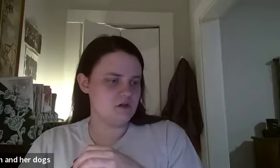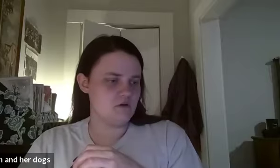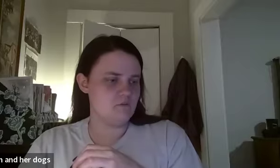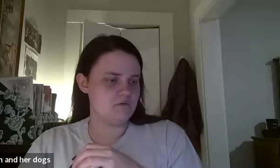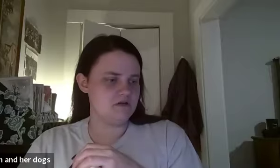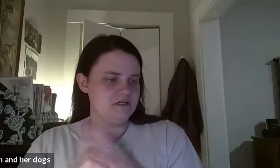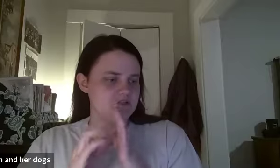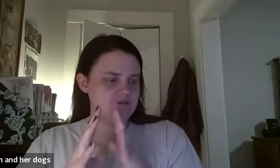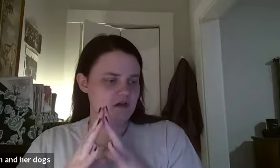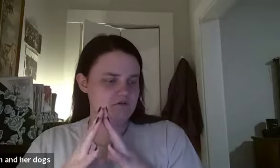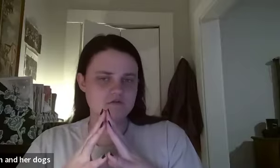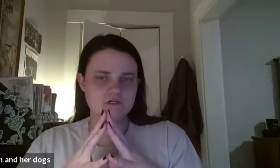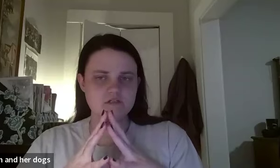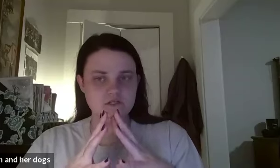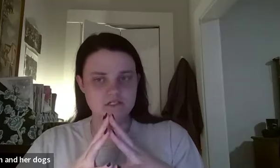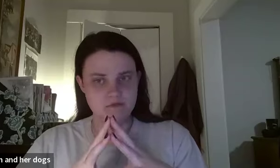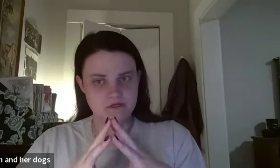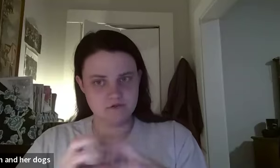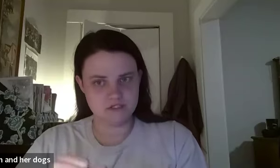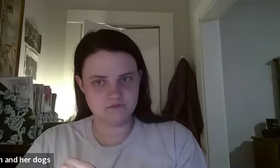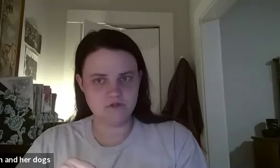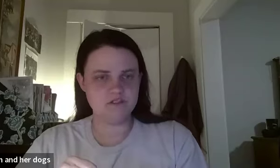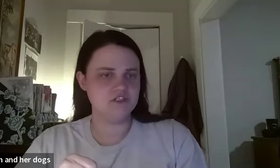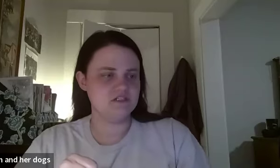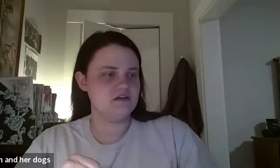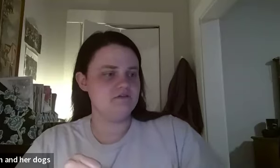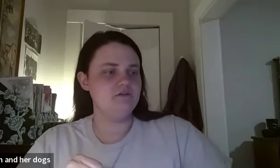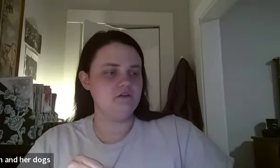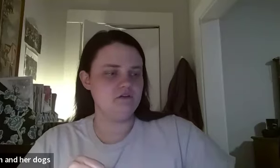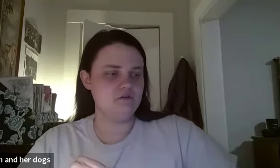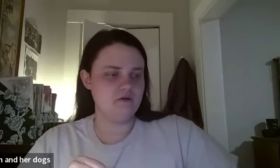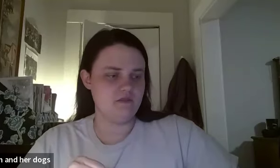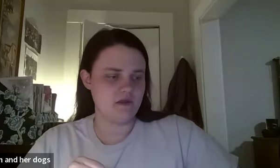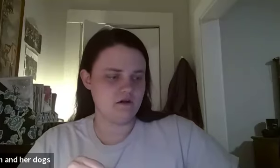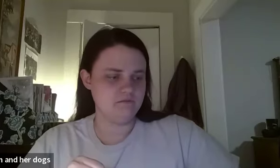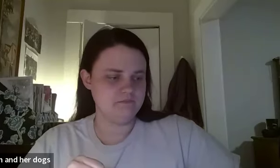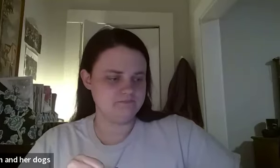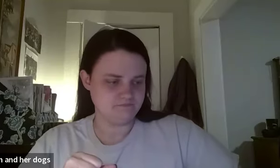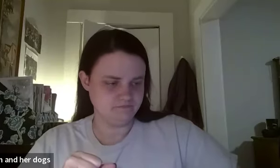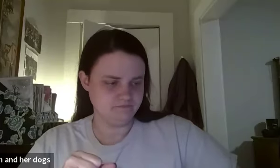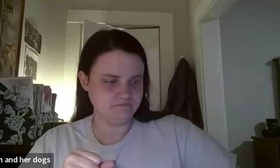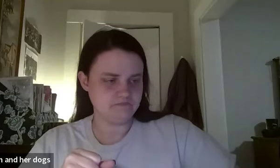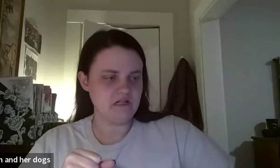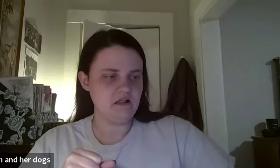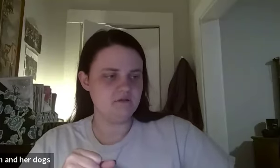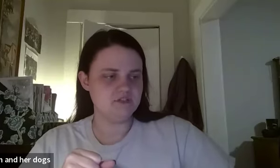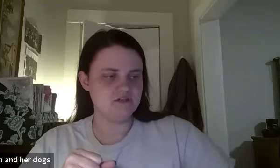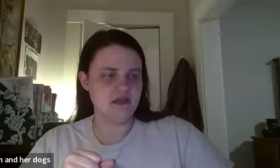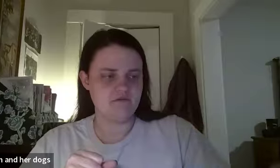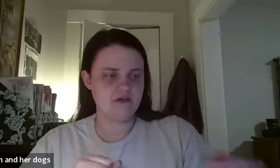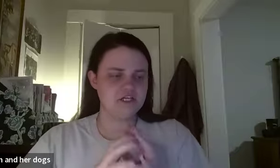So what we're going to do now is we're going to do our WH question words, just get a few in there, just so we have that